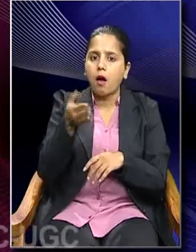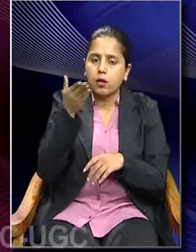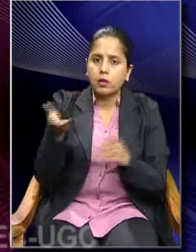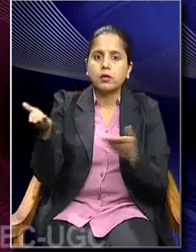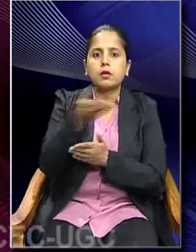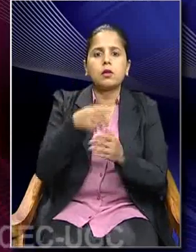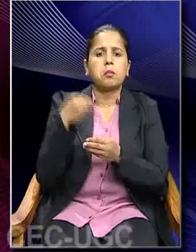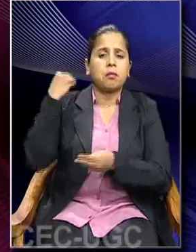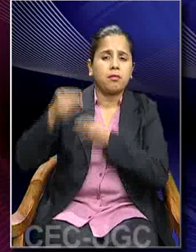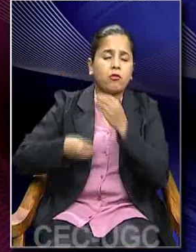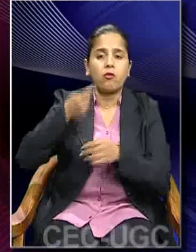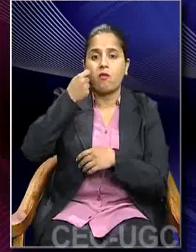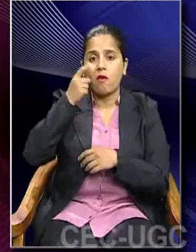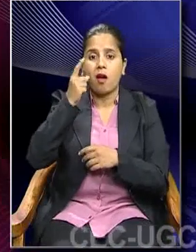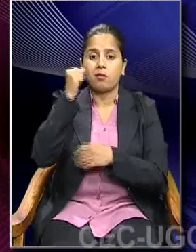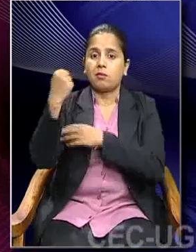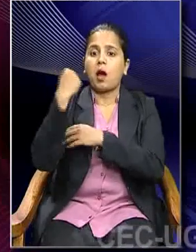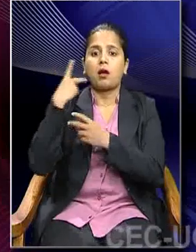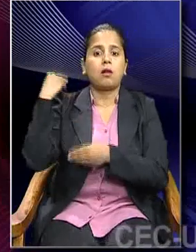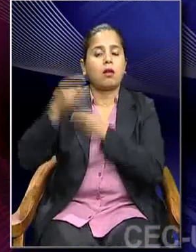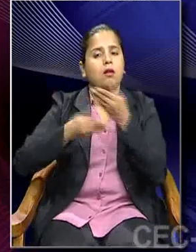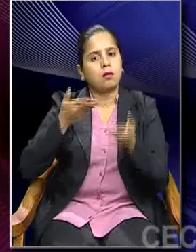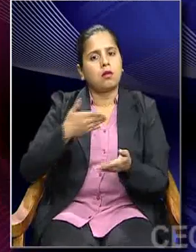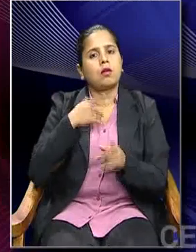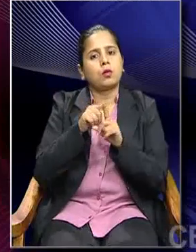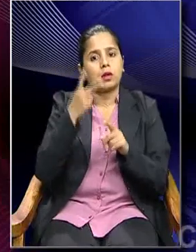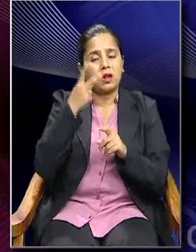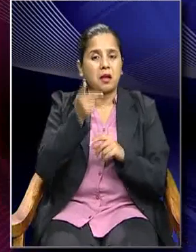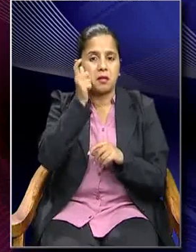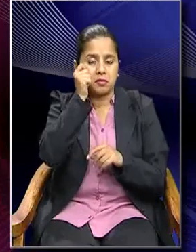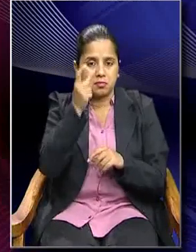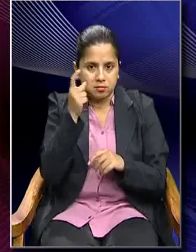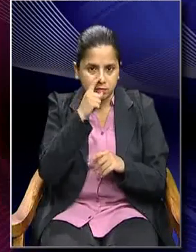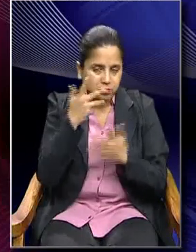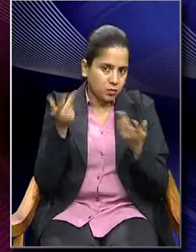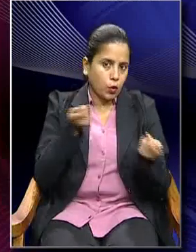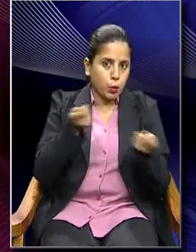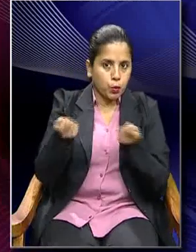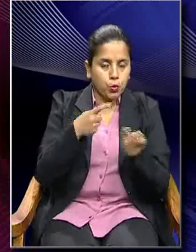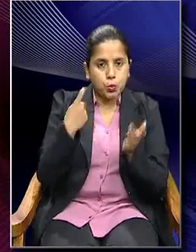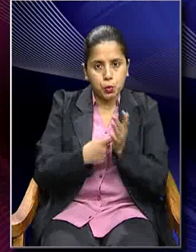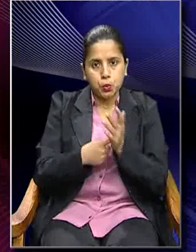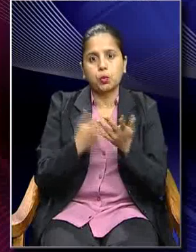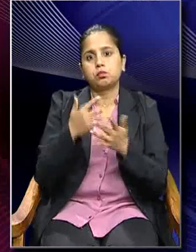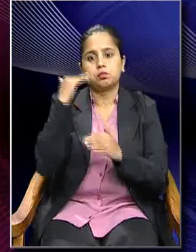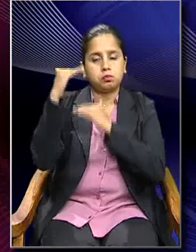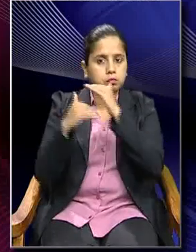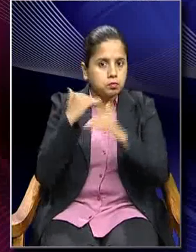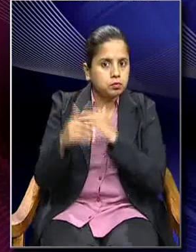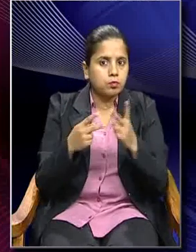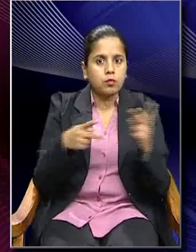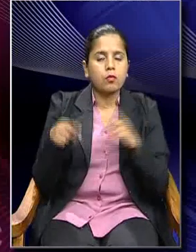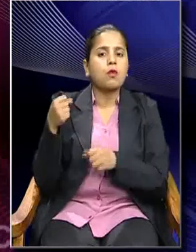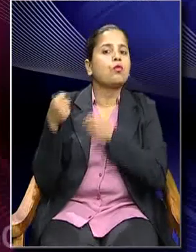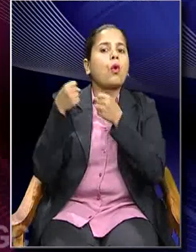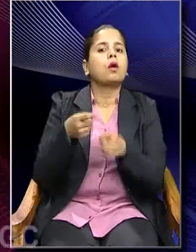of patriarchy are taught. So we see the gendered norms, the hierarchy is enforced